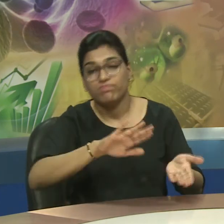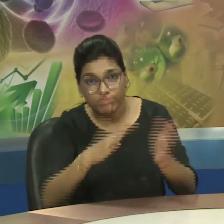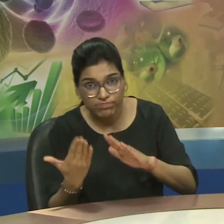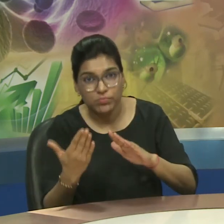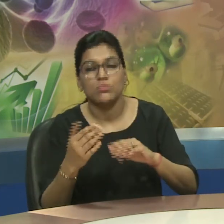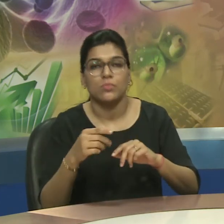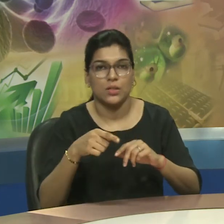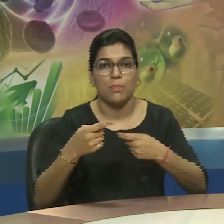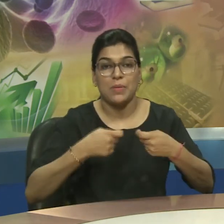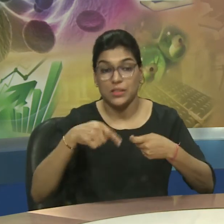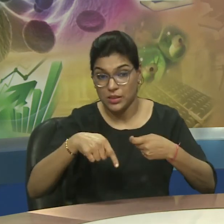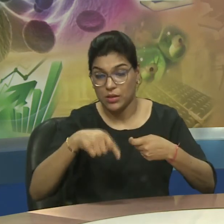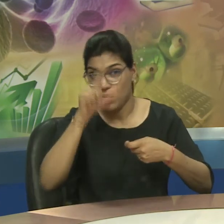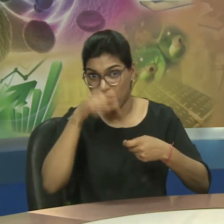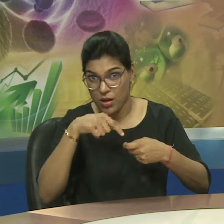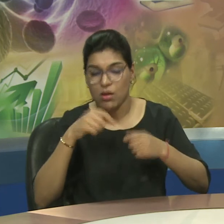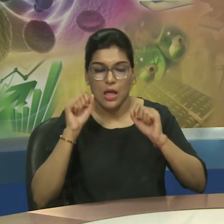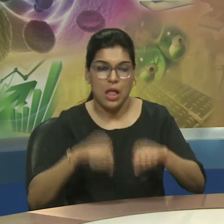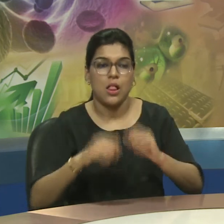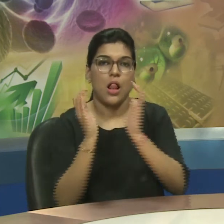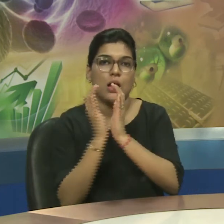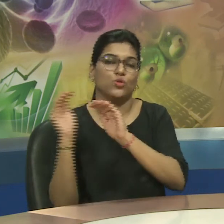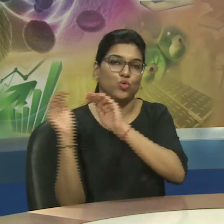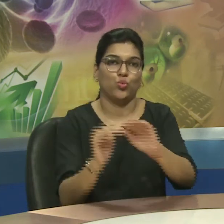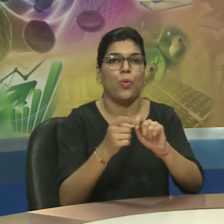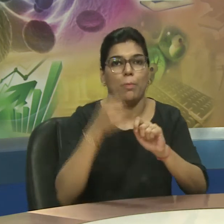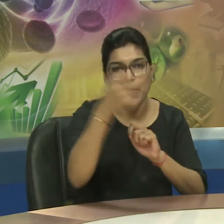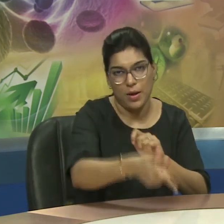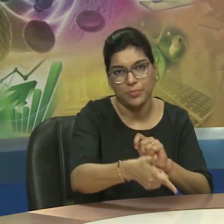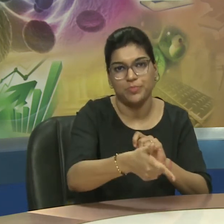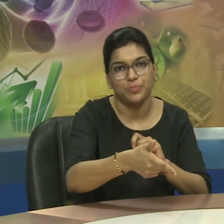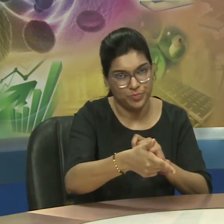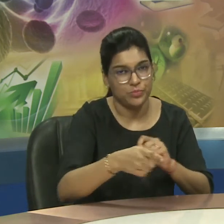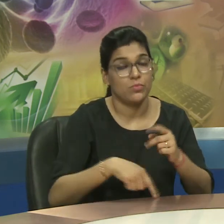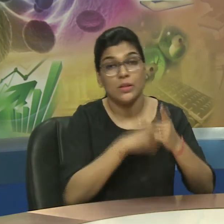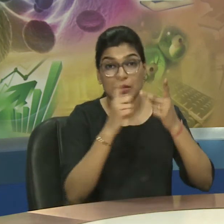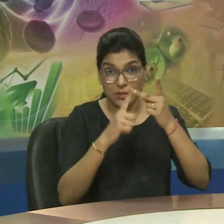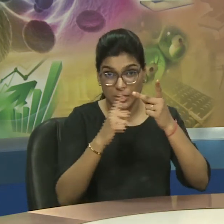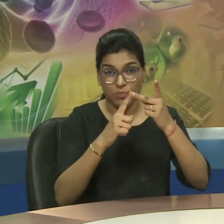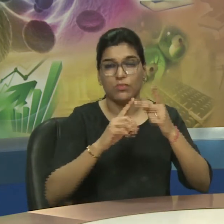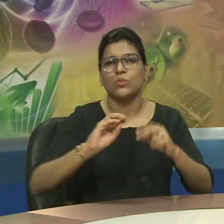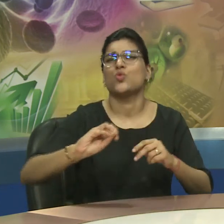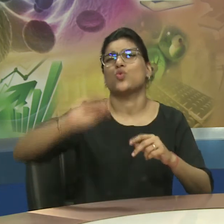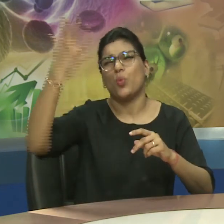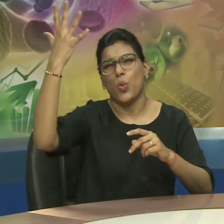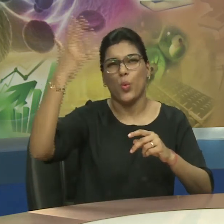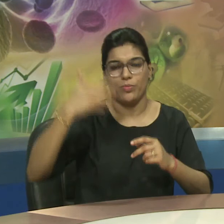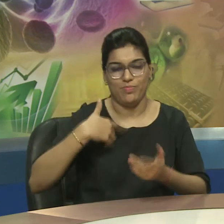or death of someone. The first part is employer's liability. Covers the